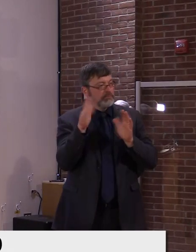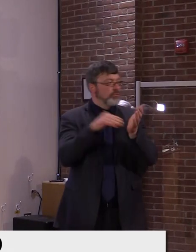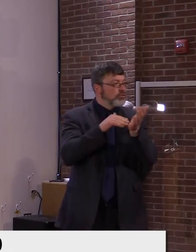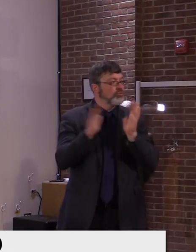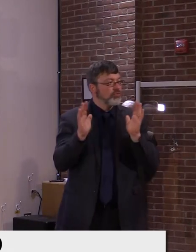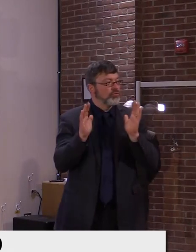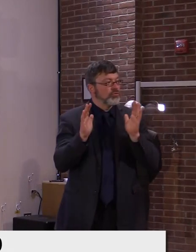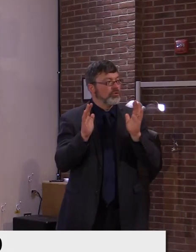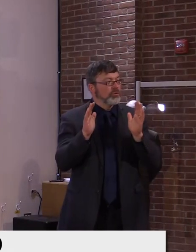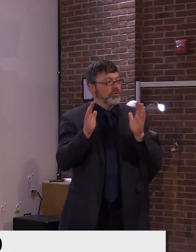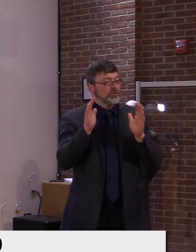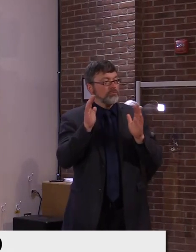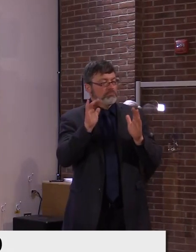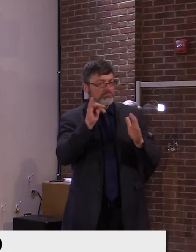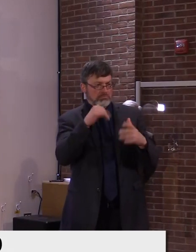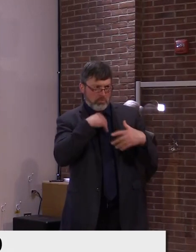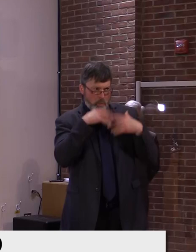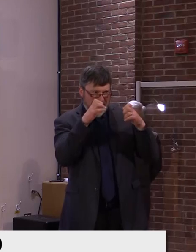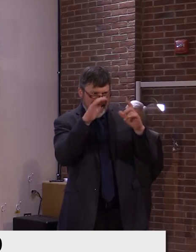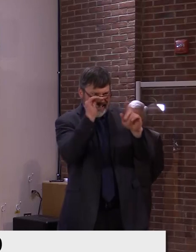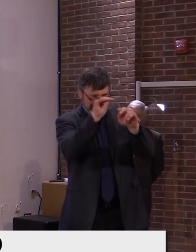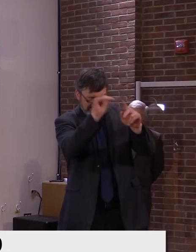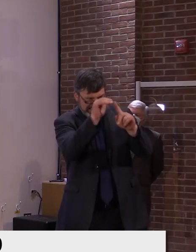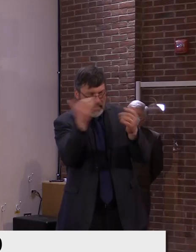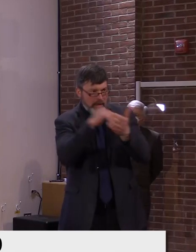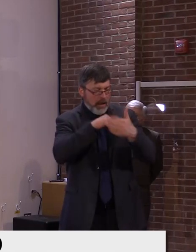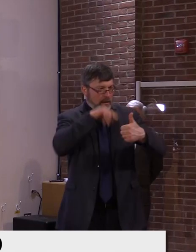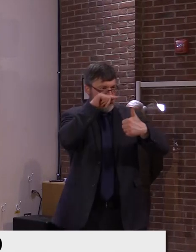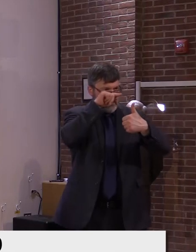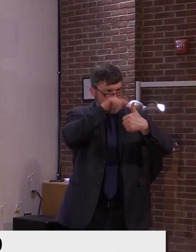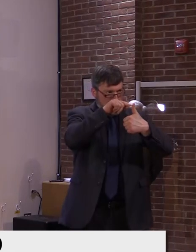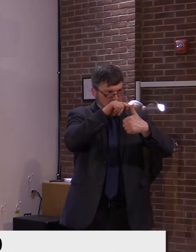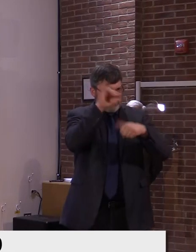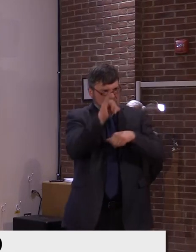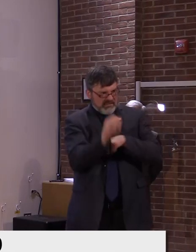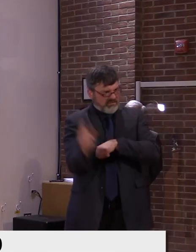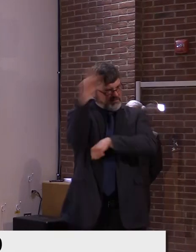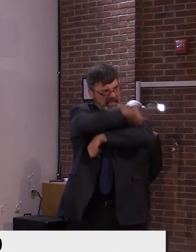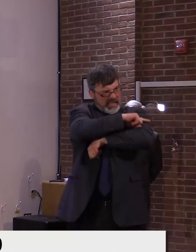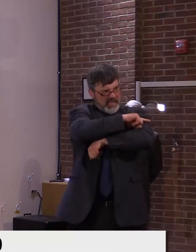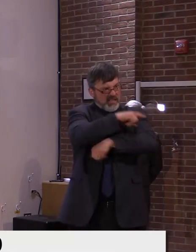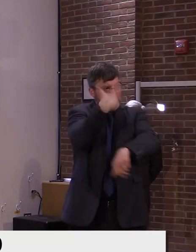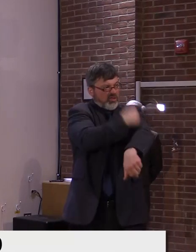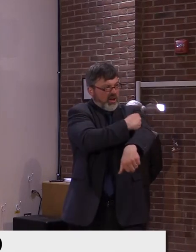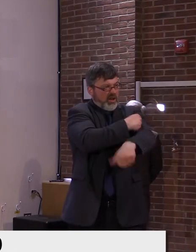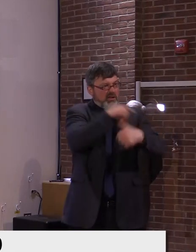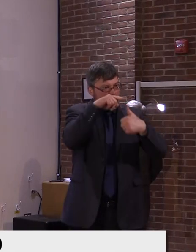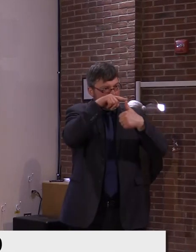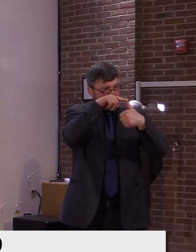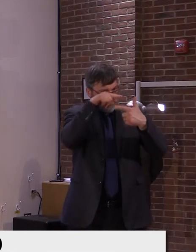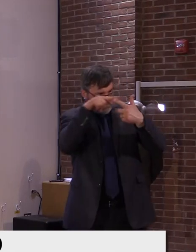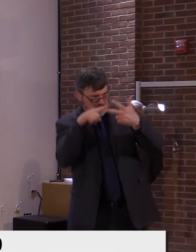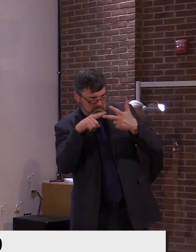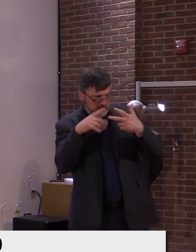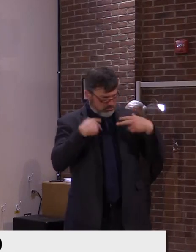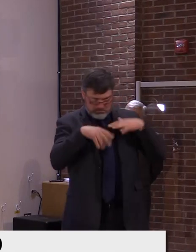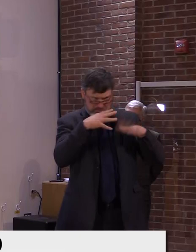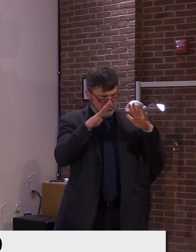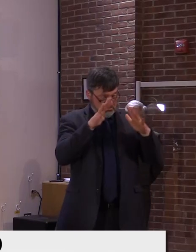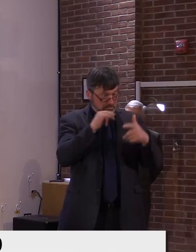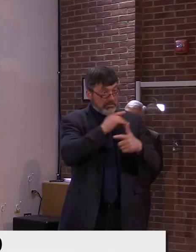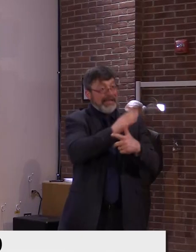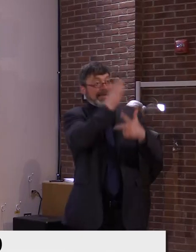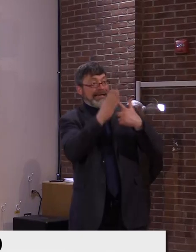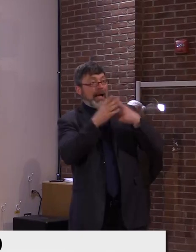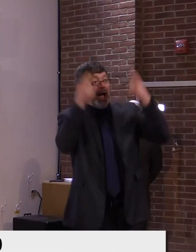will be meeting tomorrow afternoon. They're a group of public health and medical experts, and they will review all of the